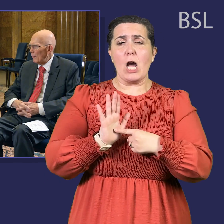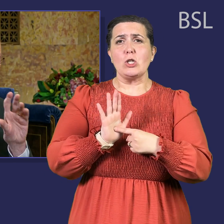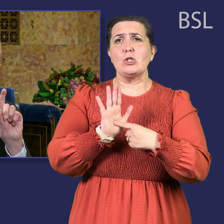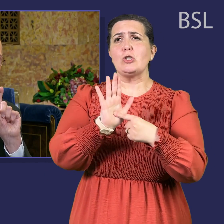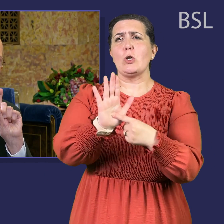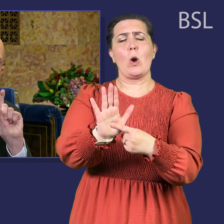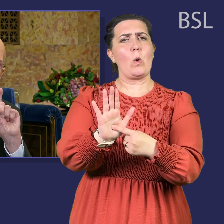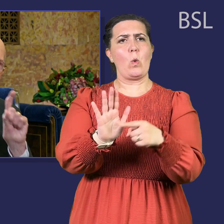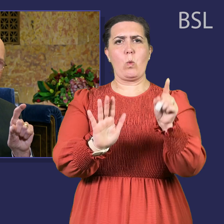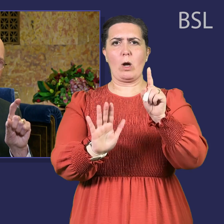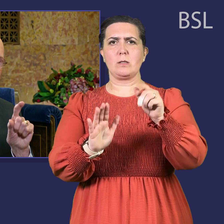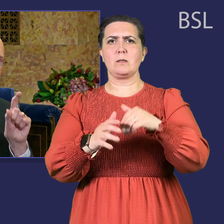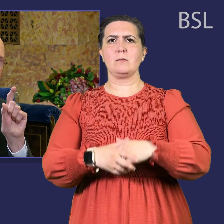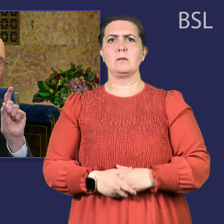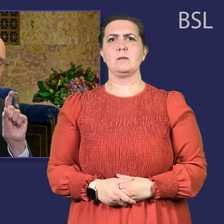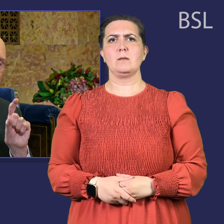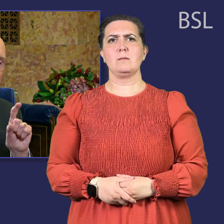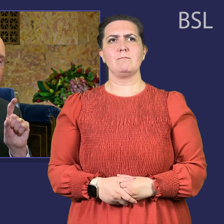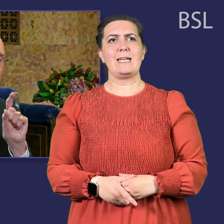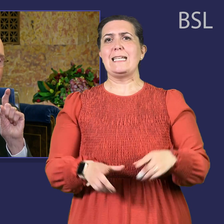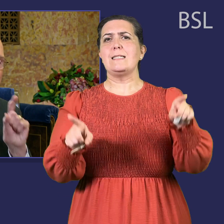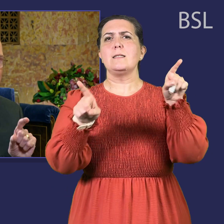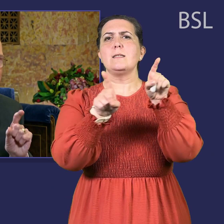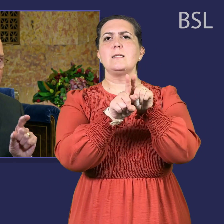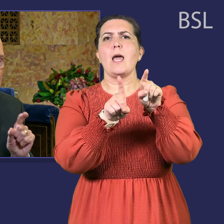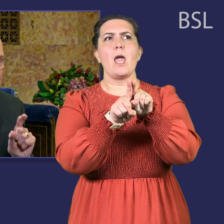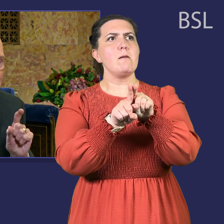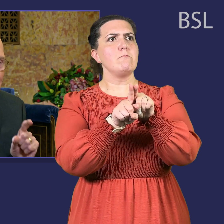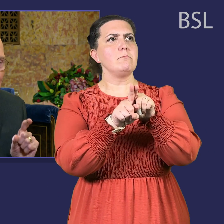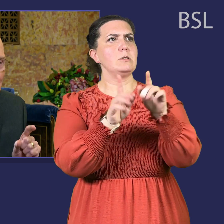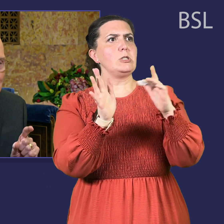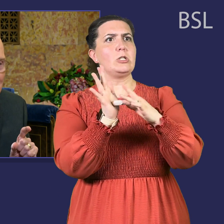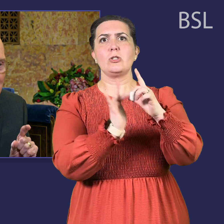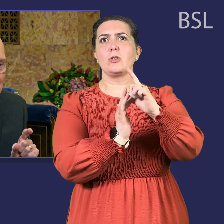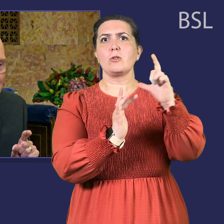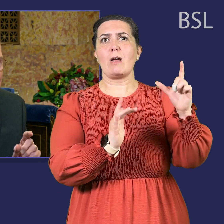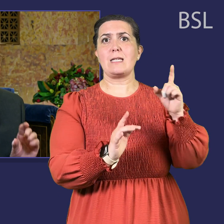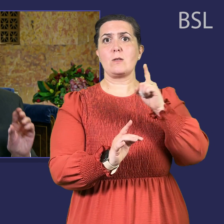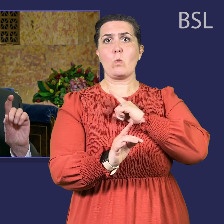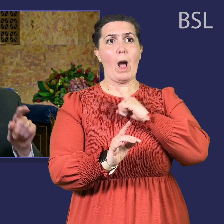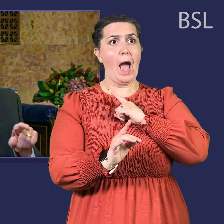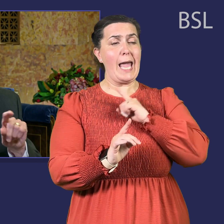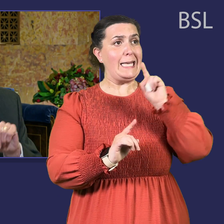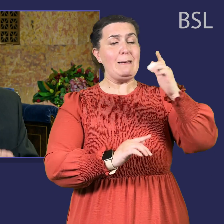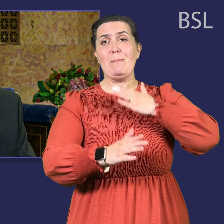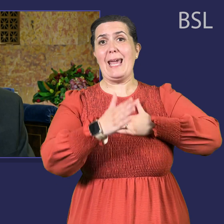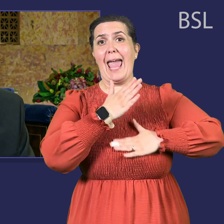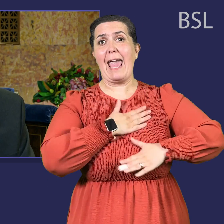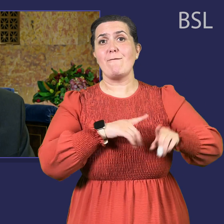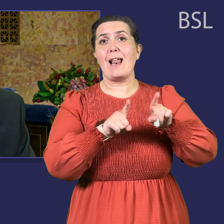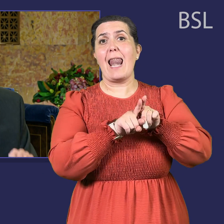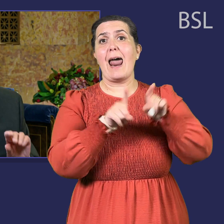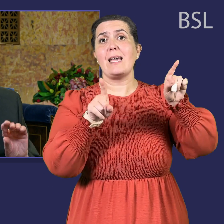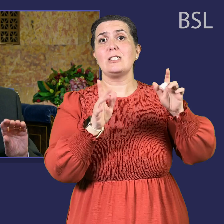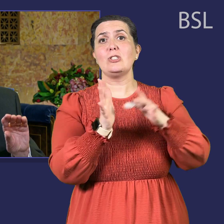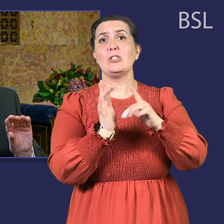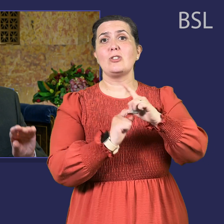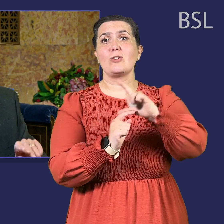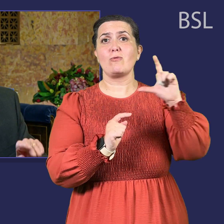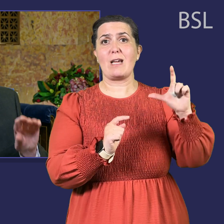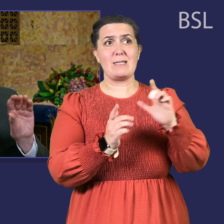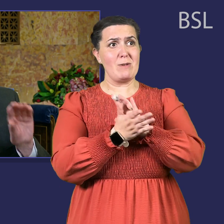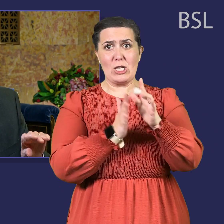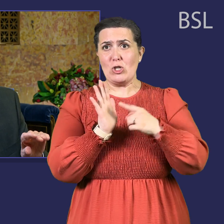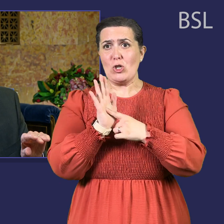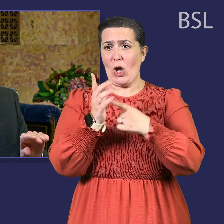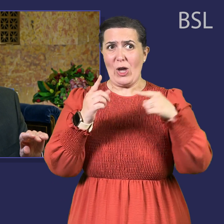message. He is like, he is the Savior's representative, and he's acting like the Savior, giving you the